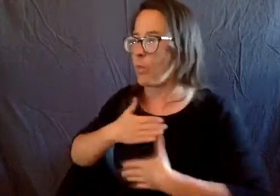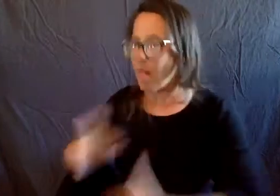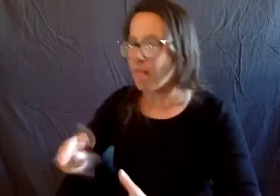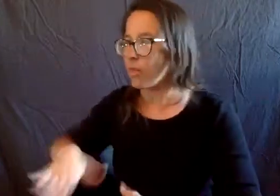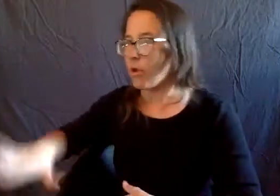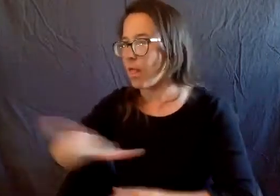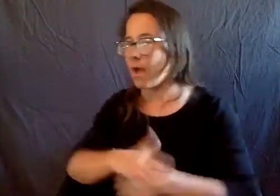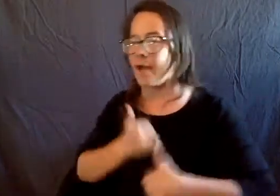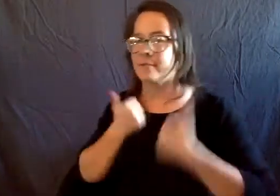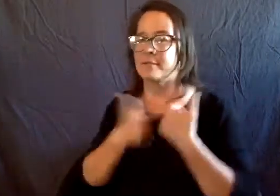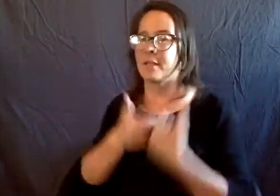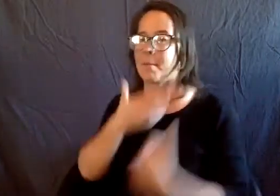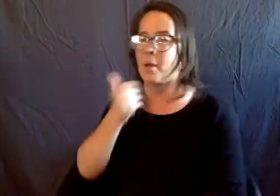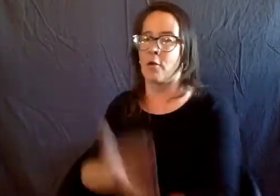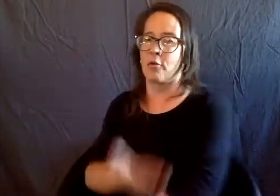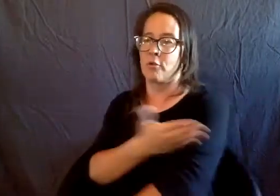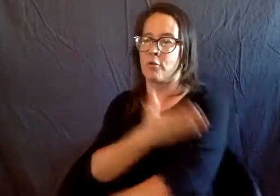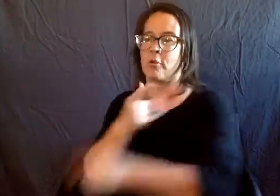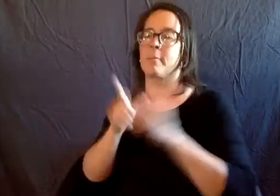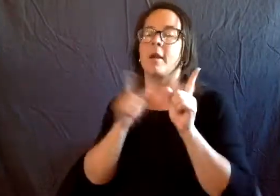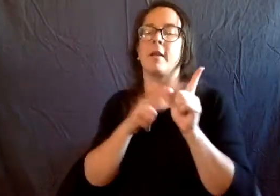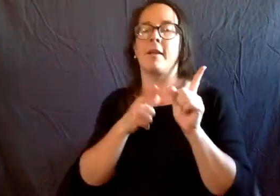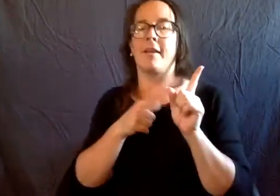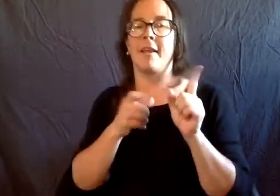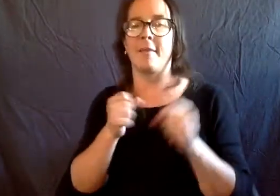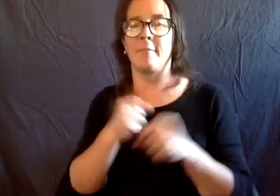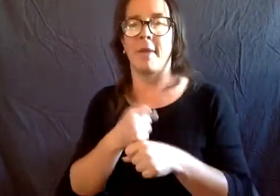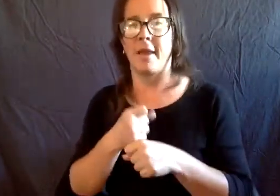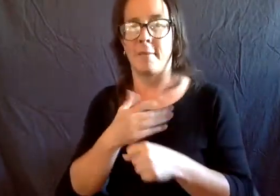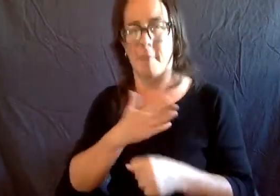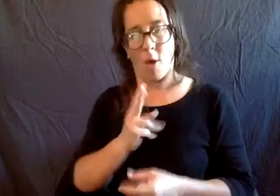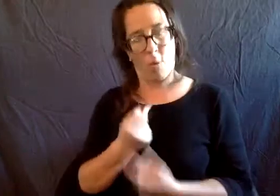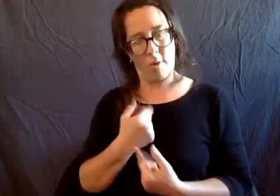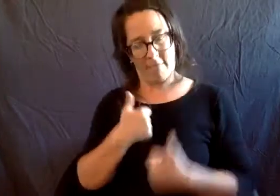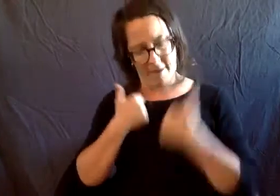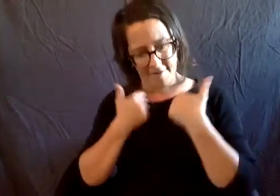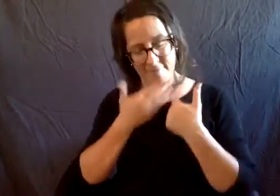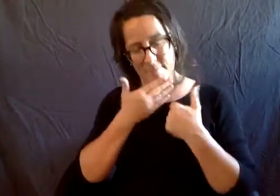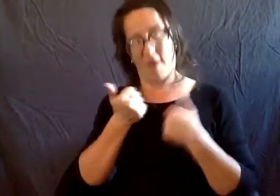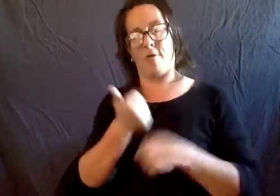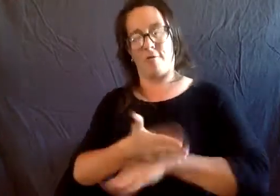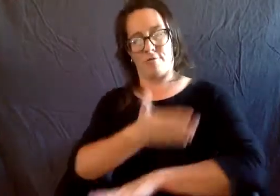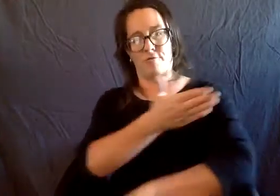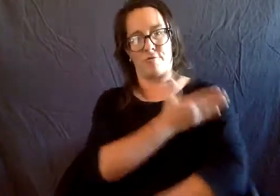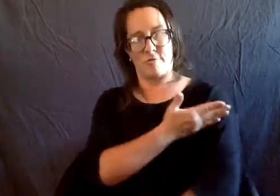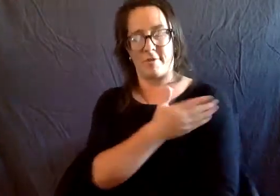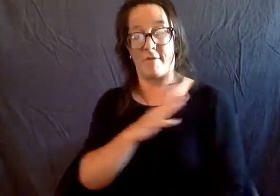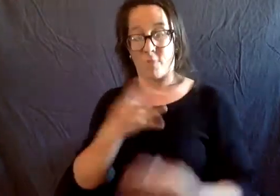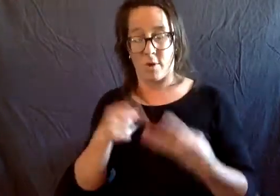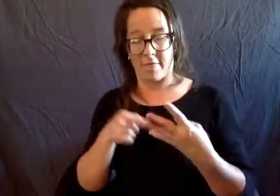could show up for my own life and those of other people in the program, and make my own life better. The fourth concept